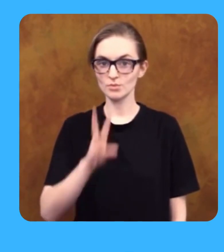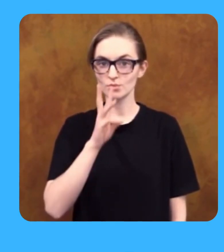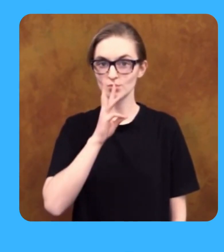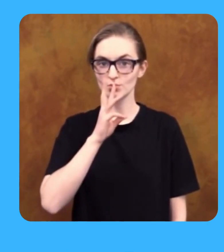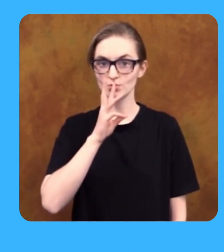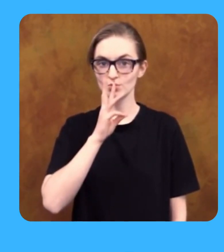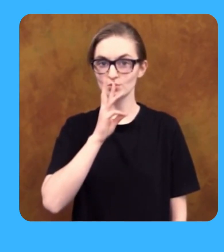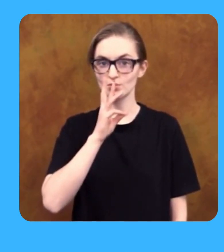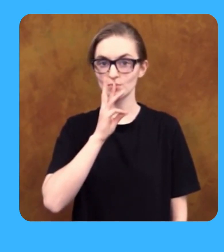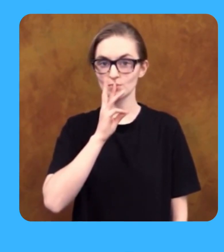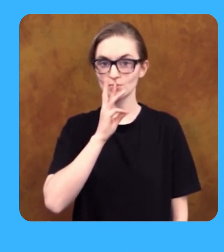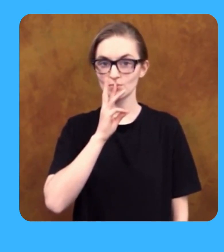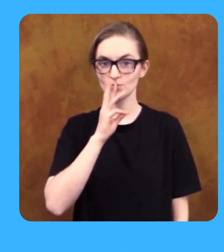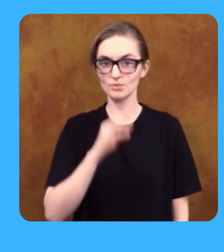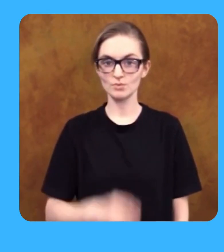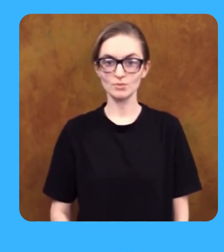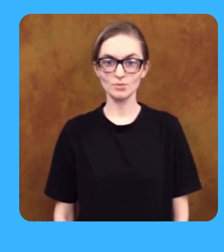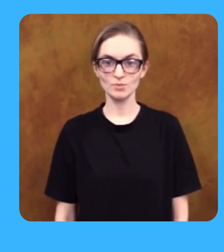Water.